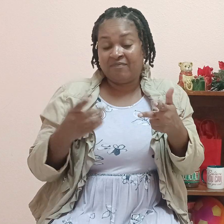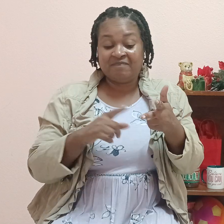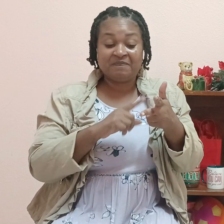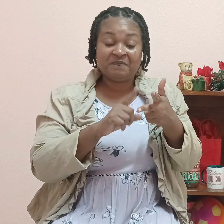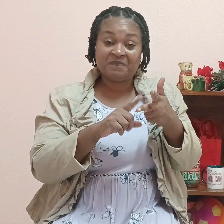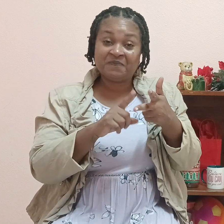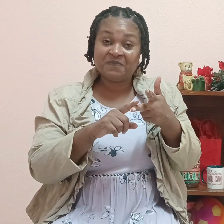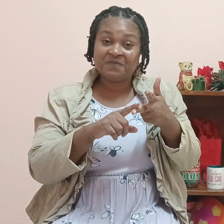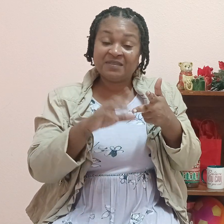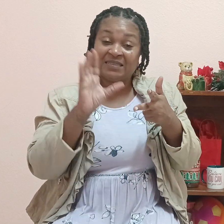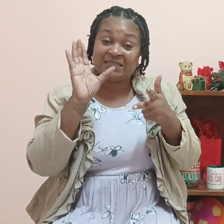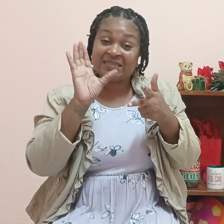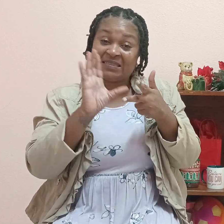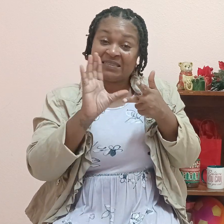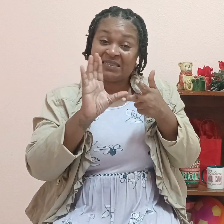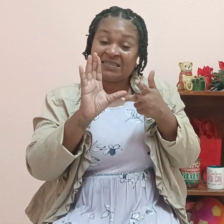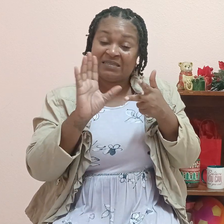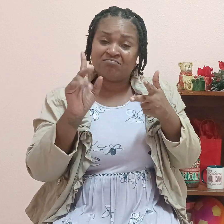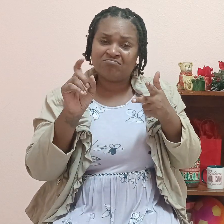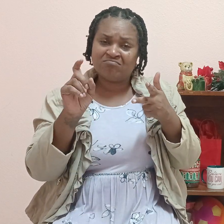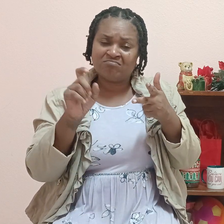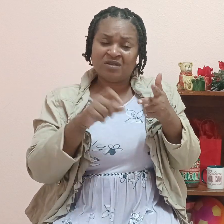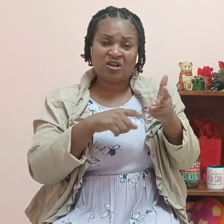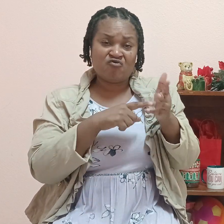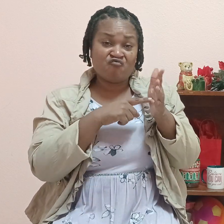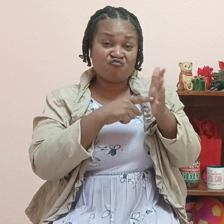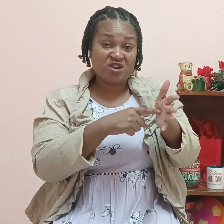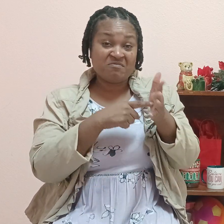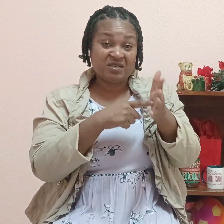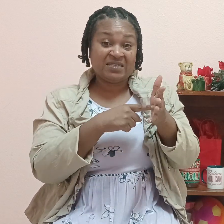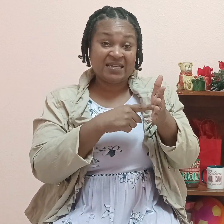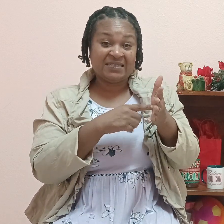C, a representation of Jamaica's independence.